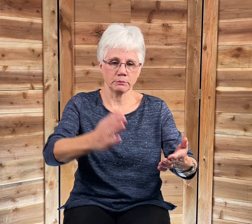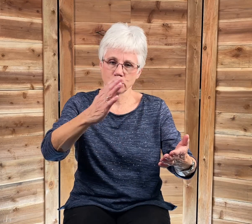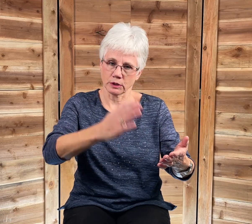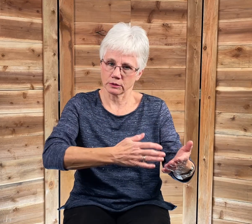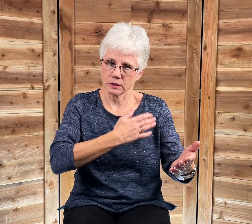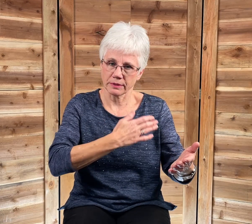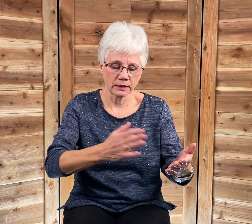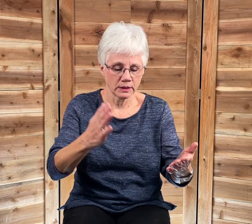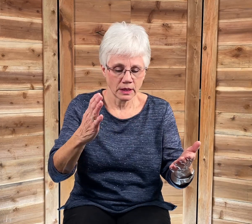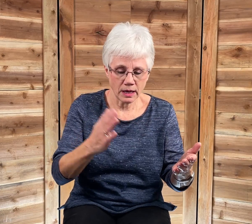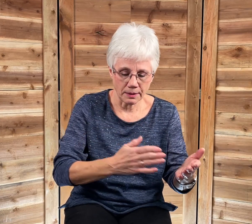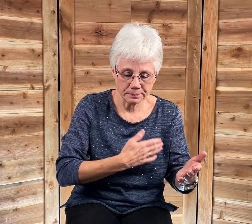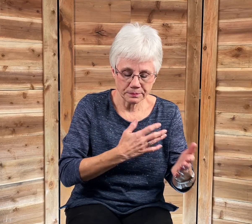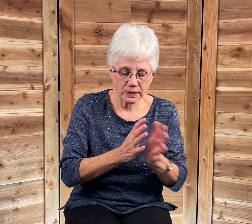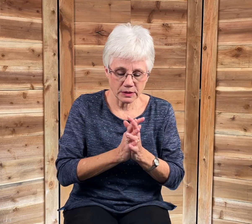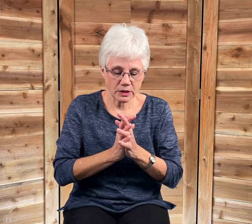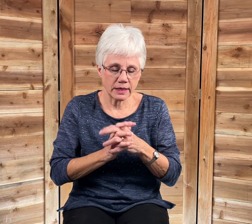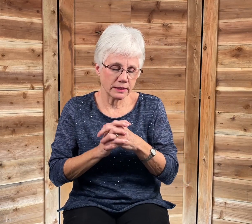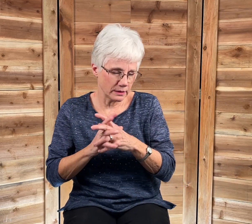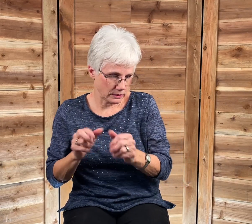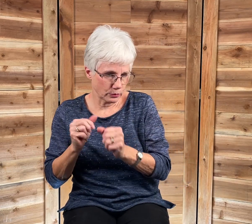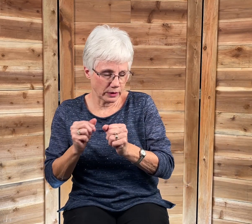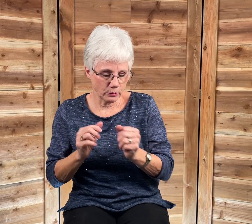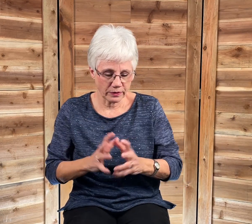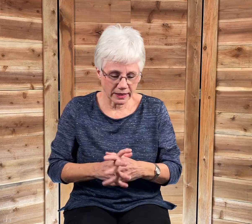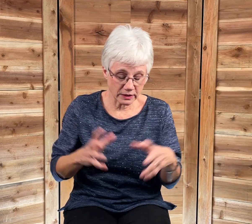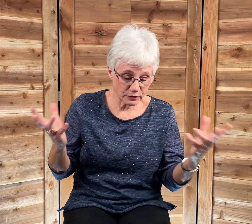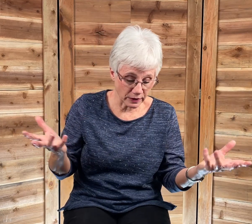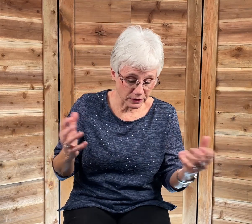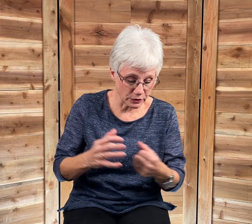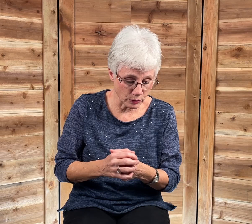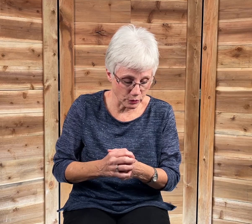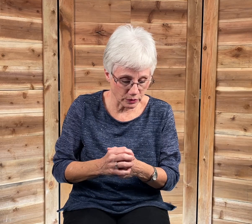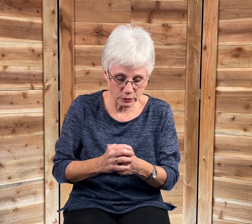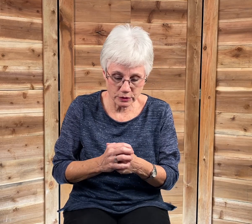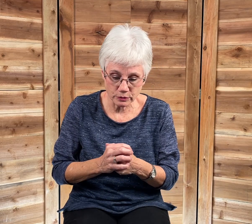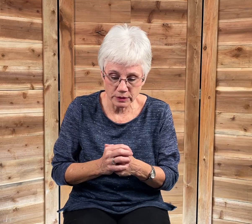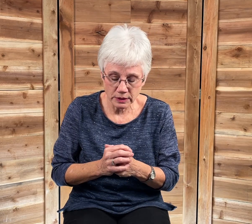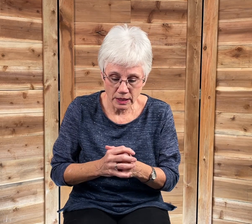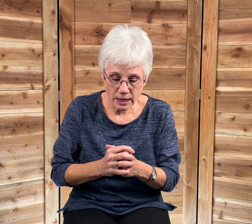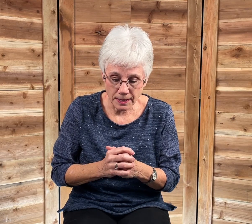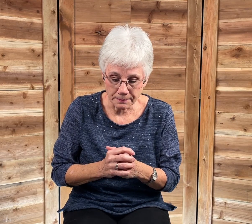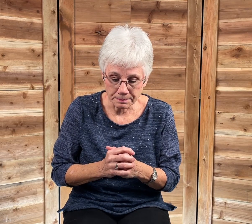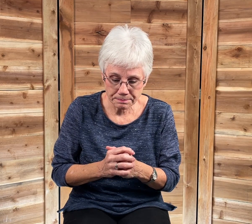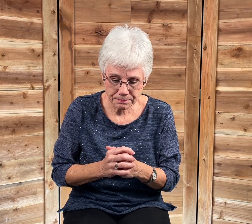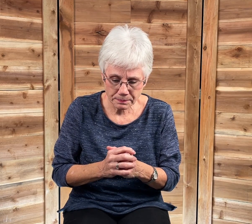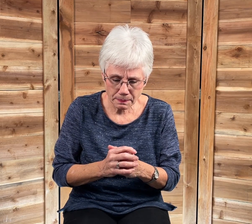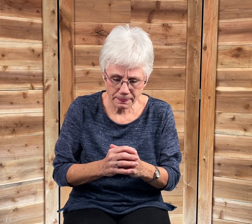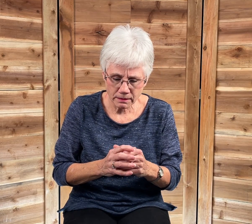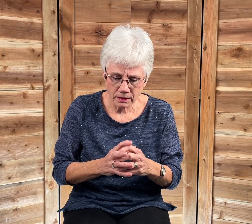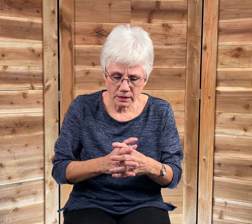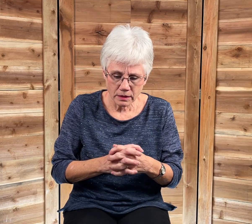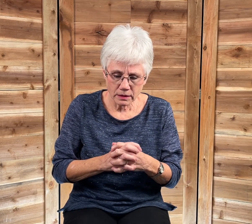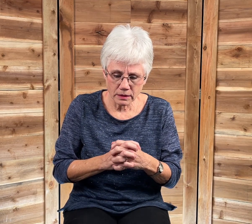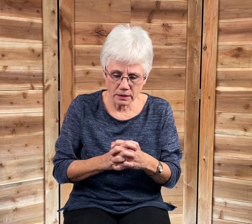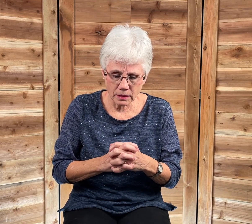leading the music or something. I get into the rhythm with that, and it's fun to do, and you can do it too. I'll